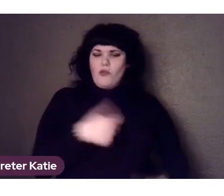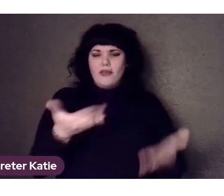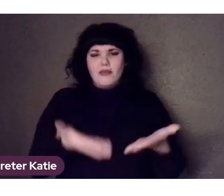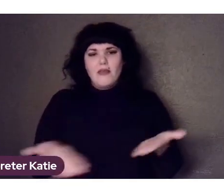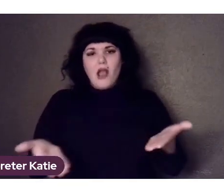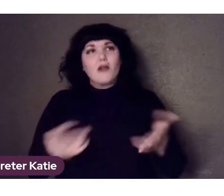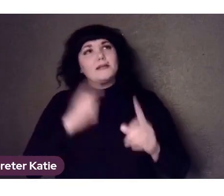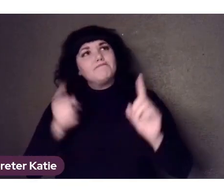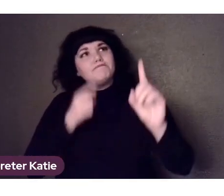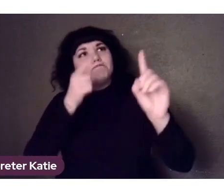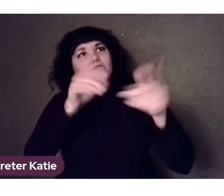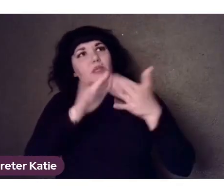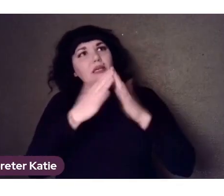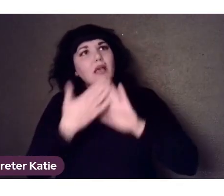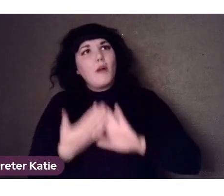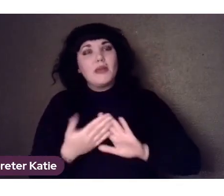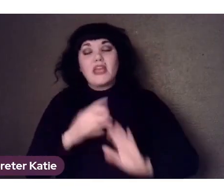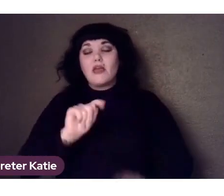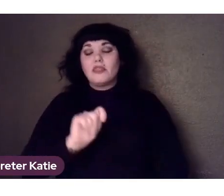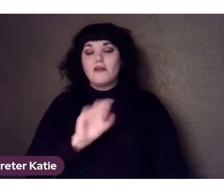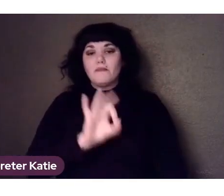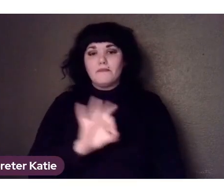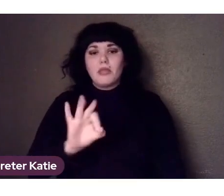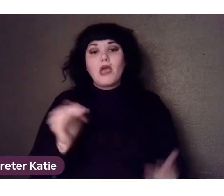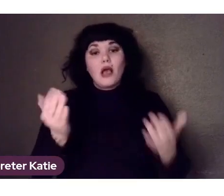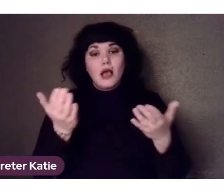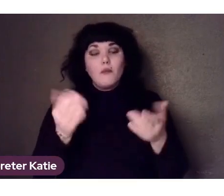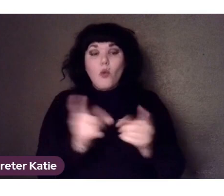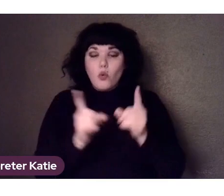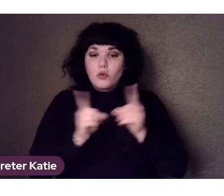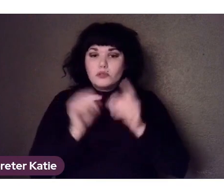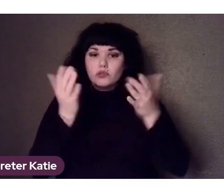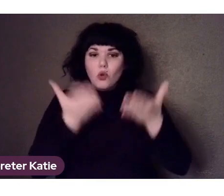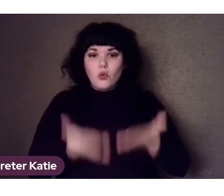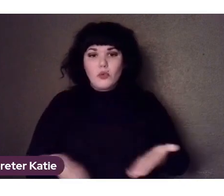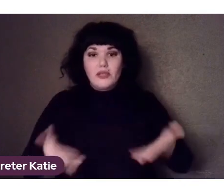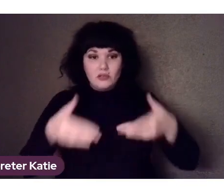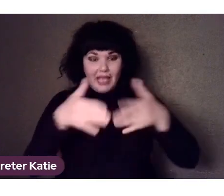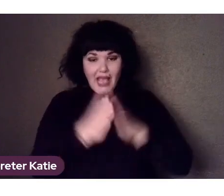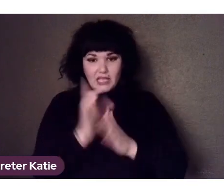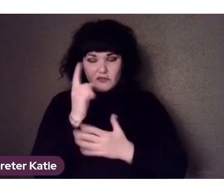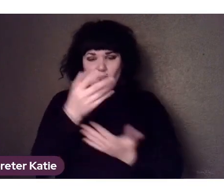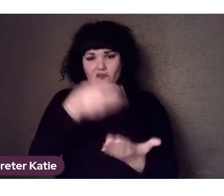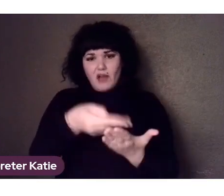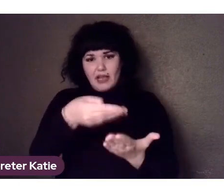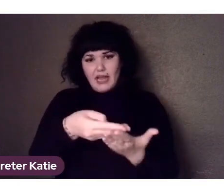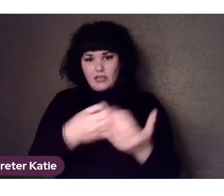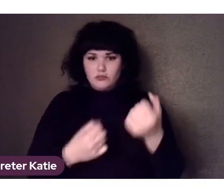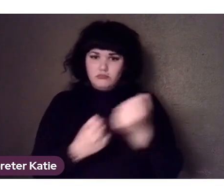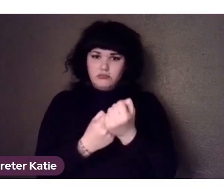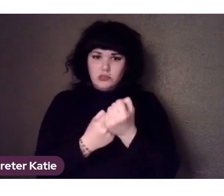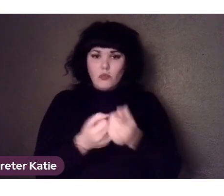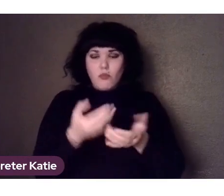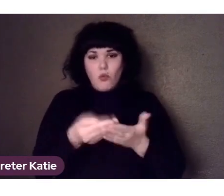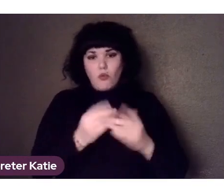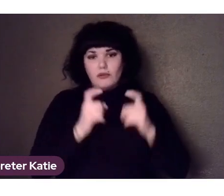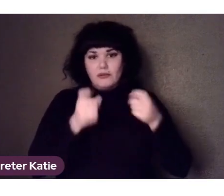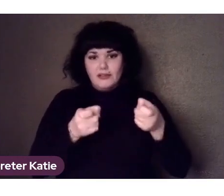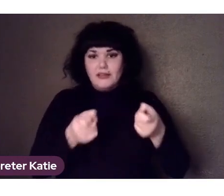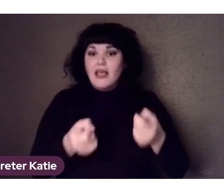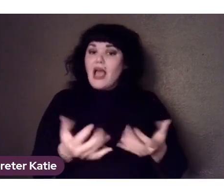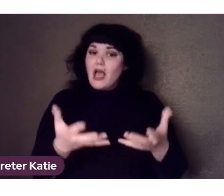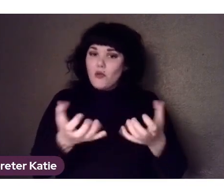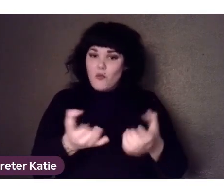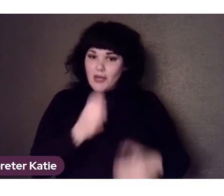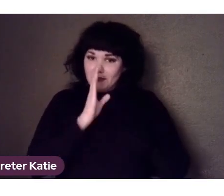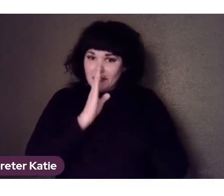am also here to ask for your financial support. I don't want to bury the lead. You know what I always say, there are some things that